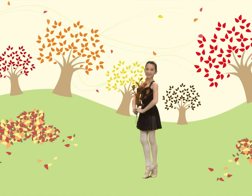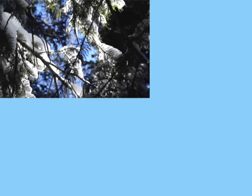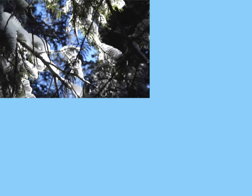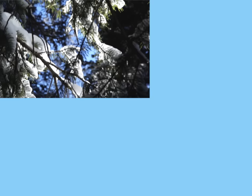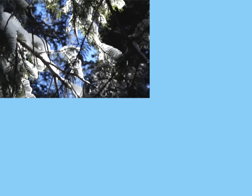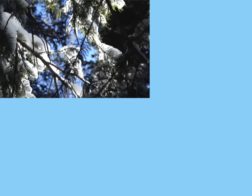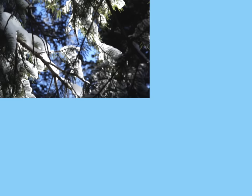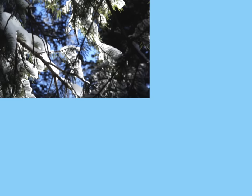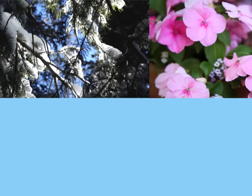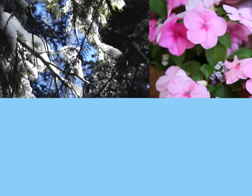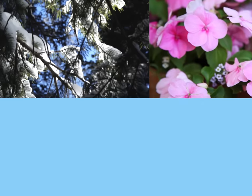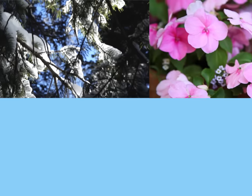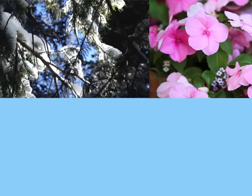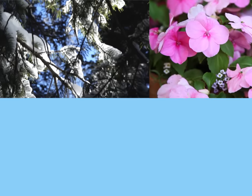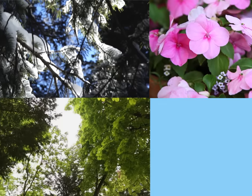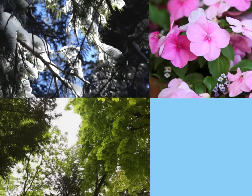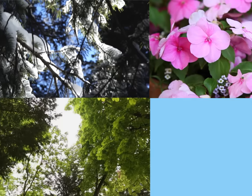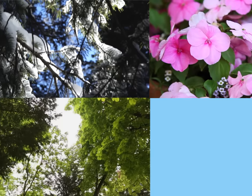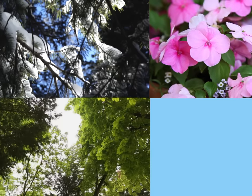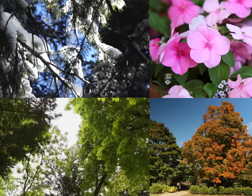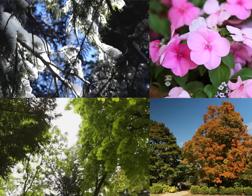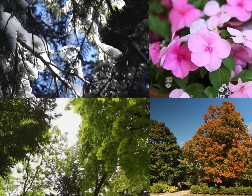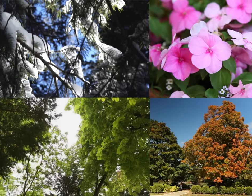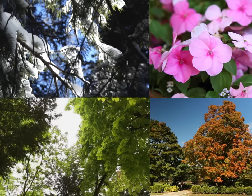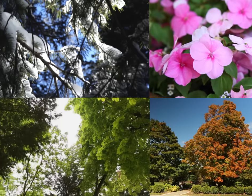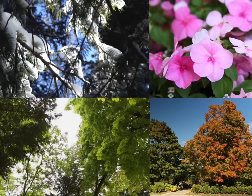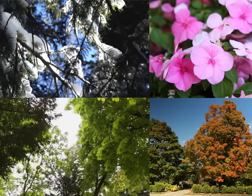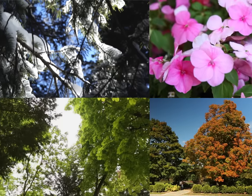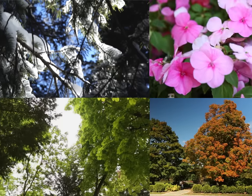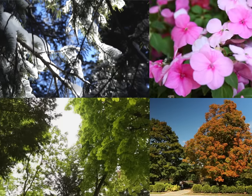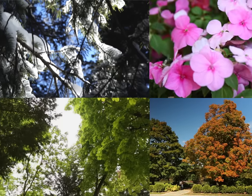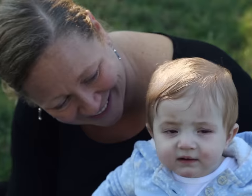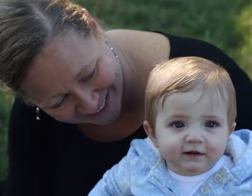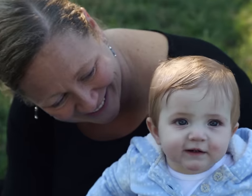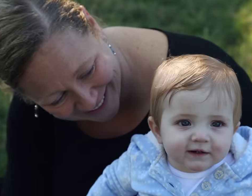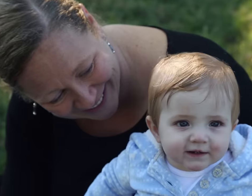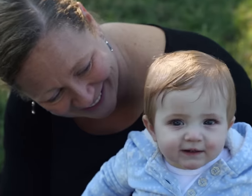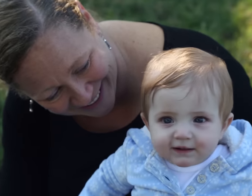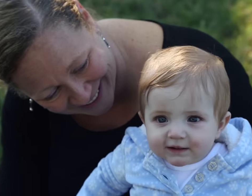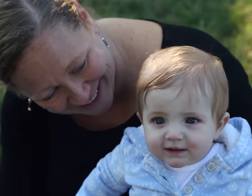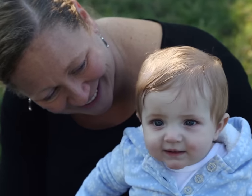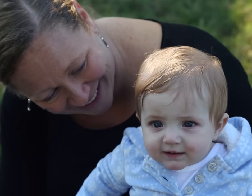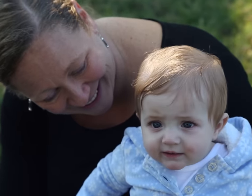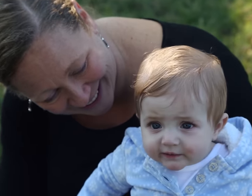Winter, spring, summer, fall. Seasons change, and that's not all.